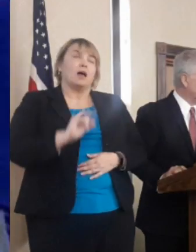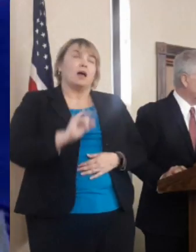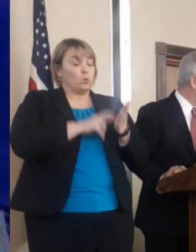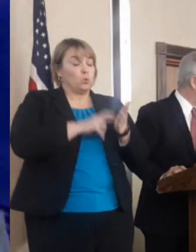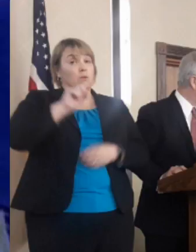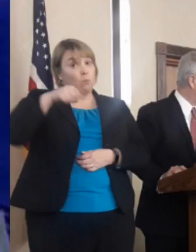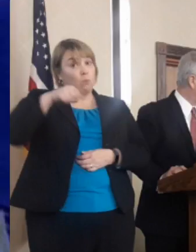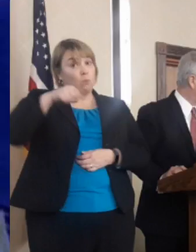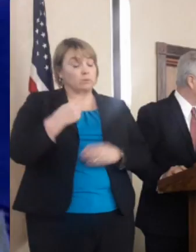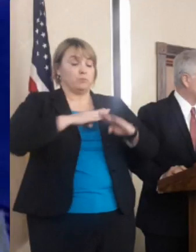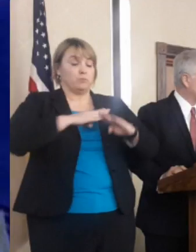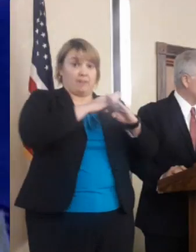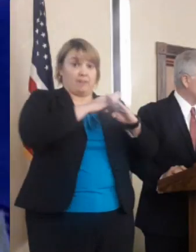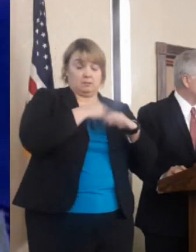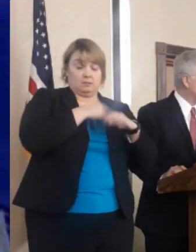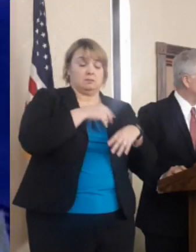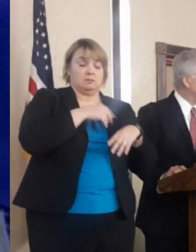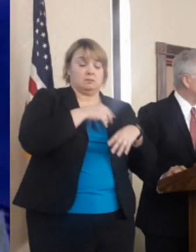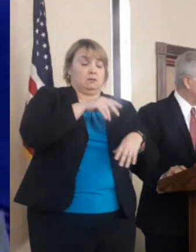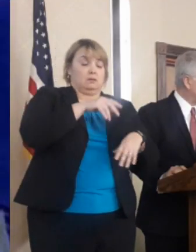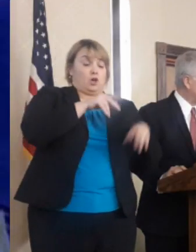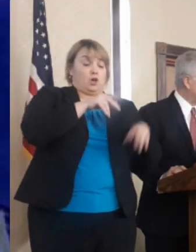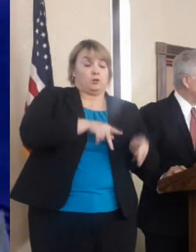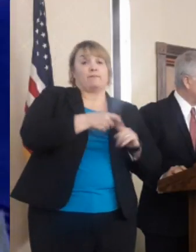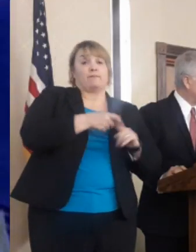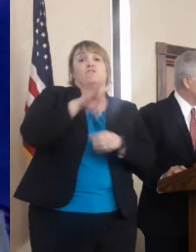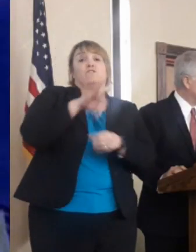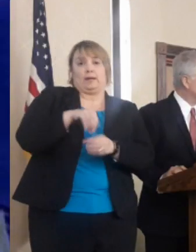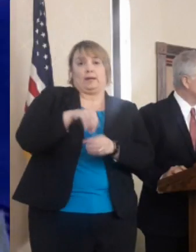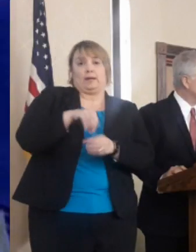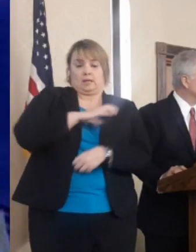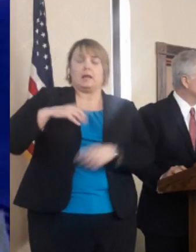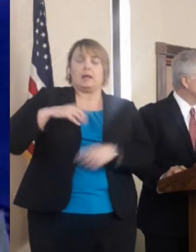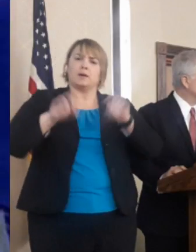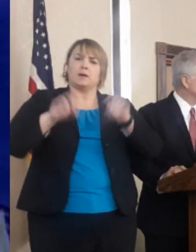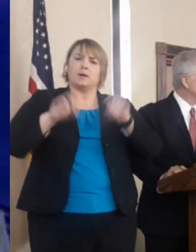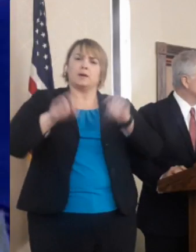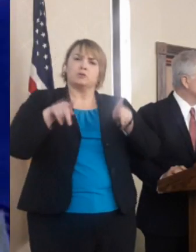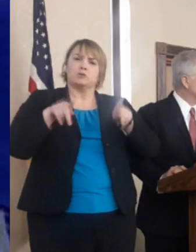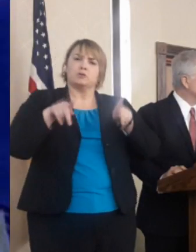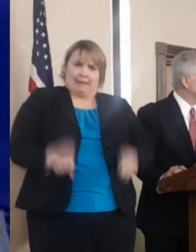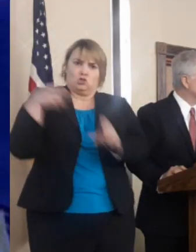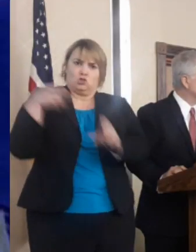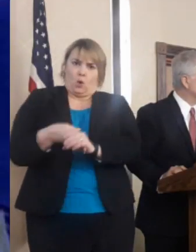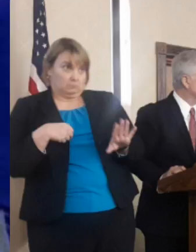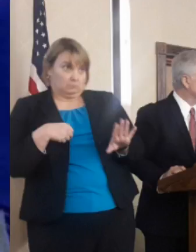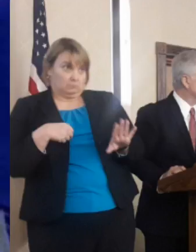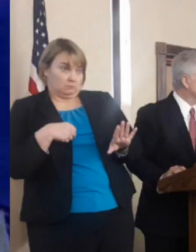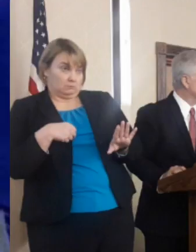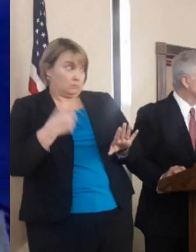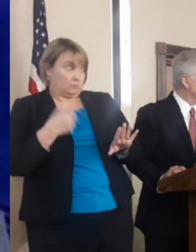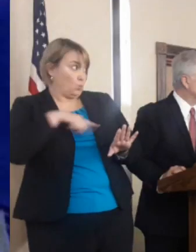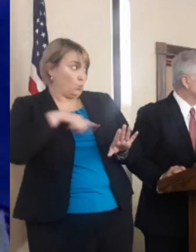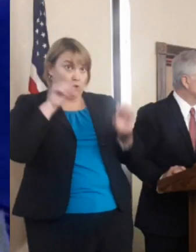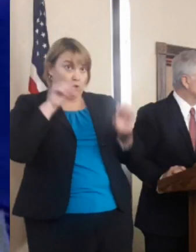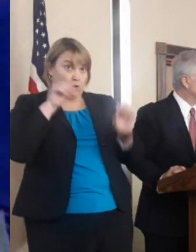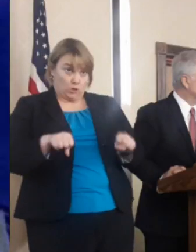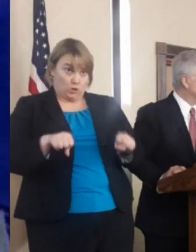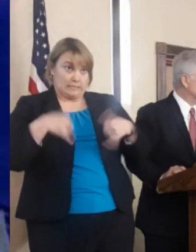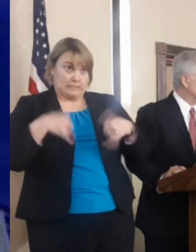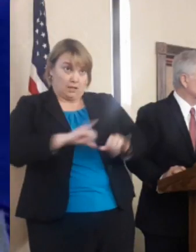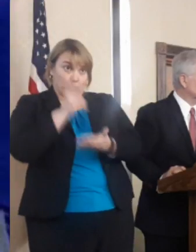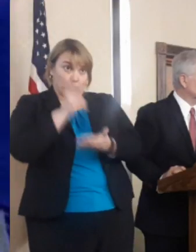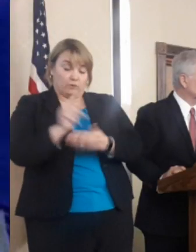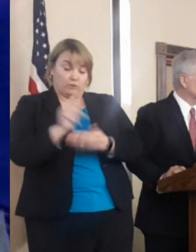an applicable person from voting in the committee. Okay, but you could, and we could still approve Tanya as being